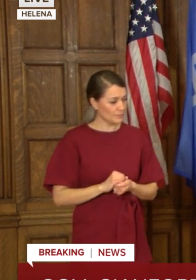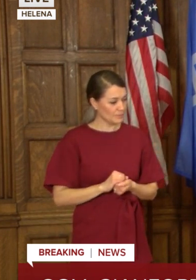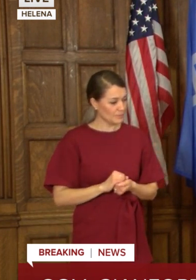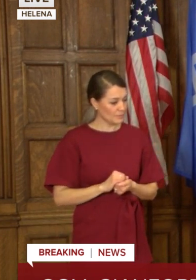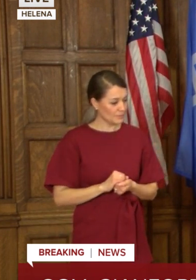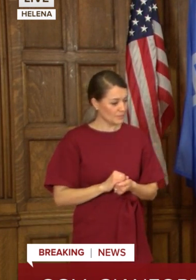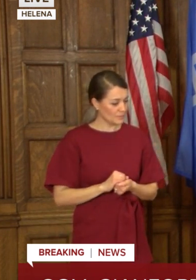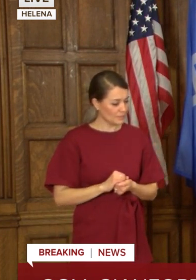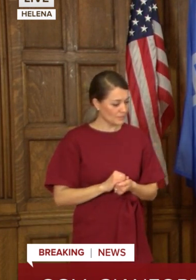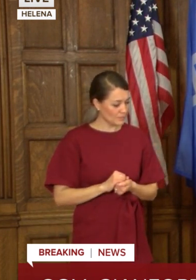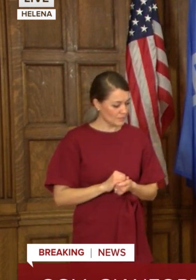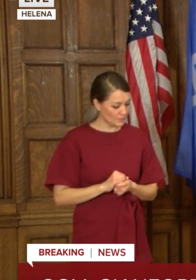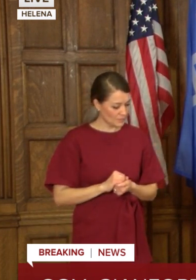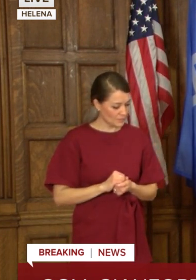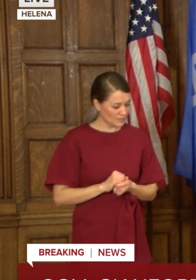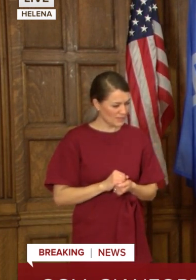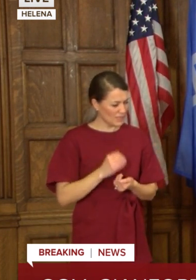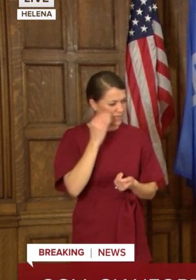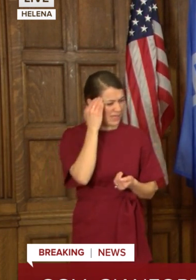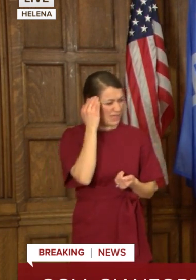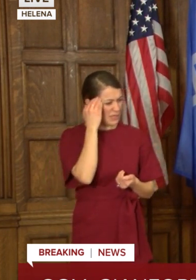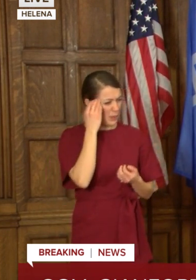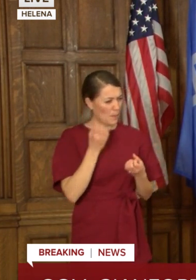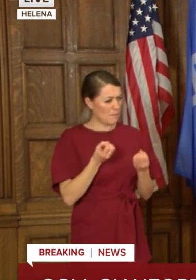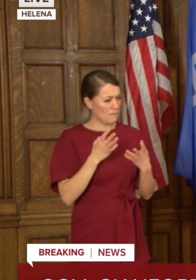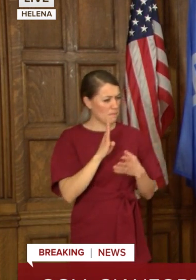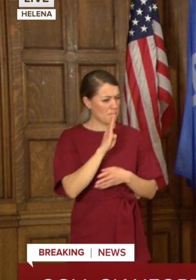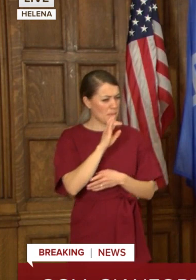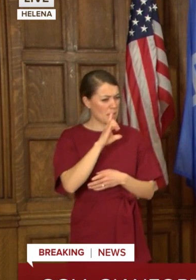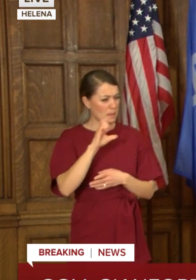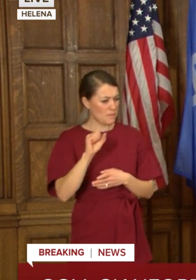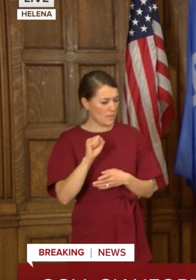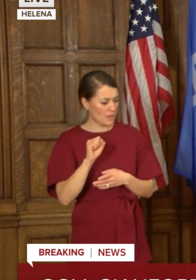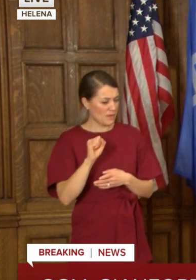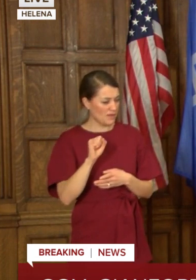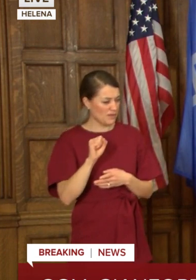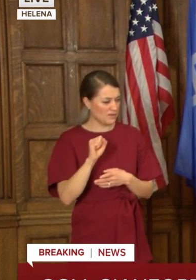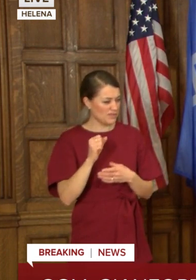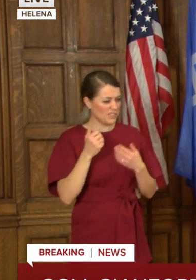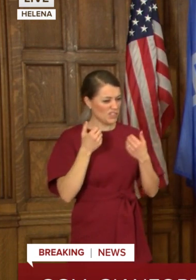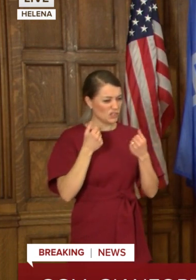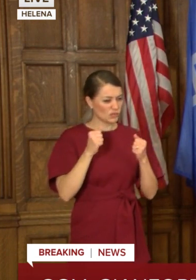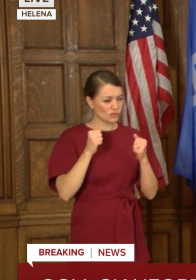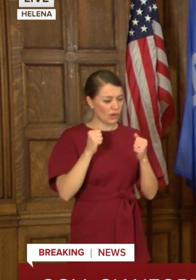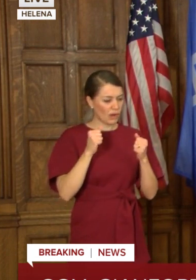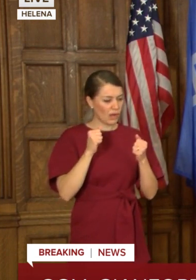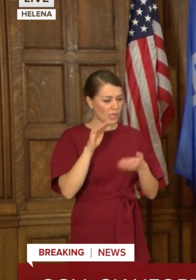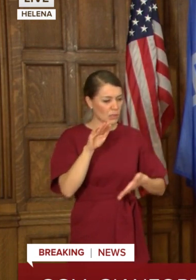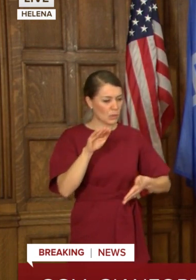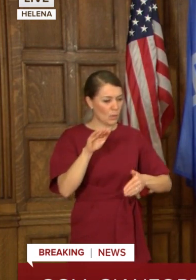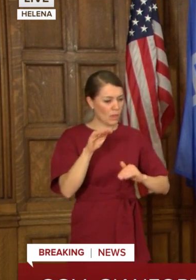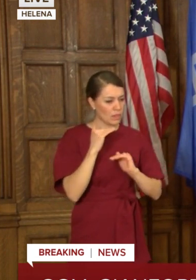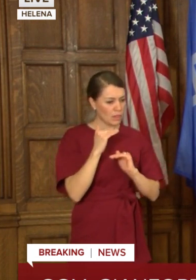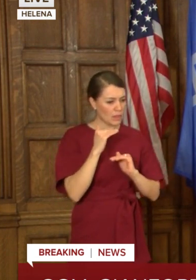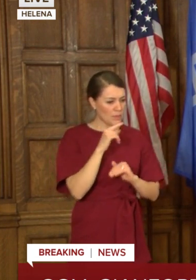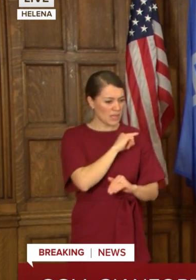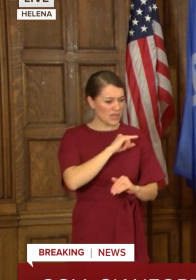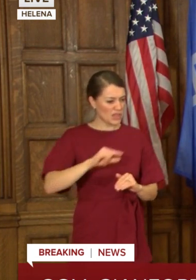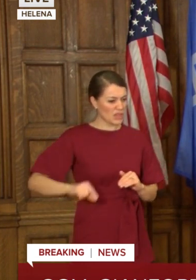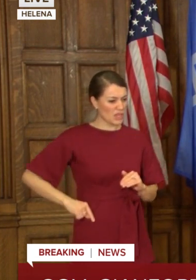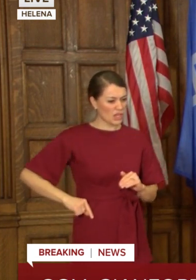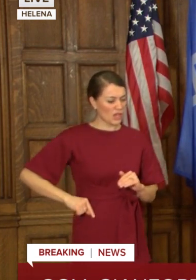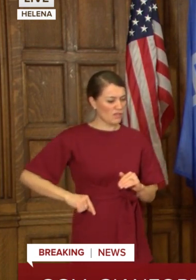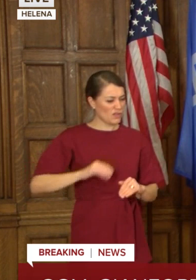Zach Kaplan from Montana right now. I know there are bills that seek to limit some of the governor's power in a state of emergency that